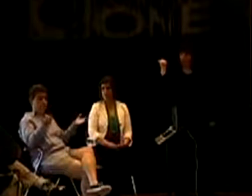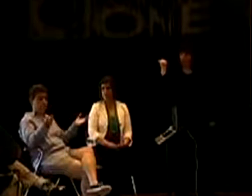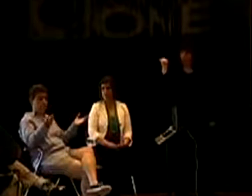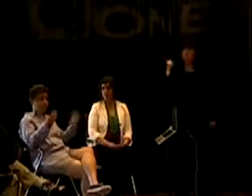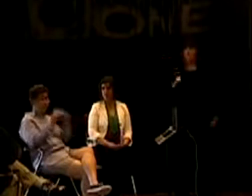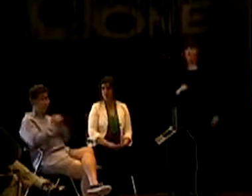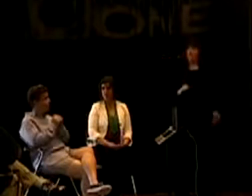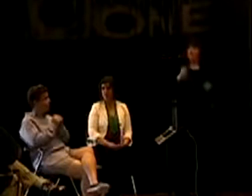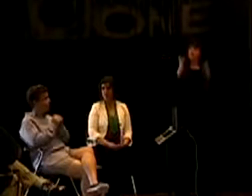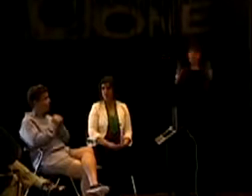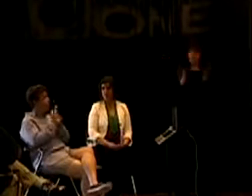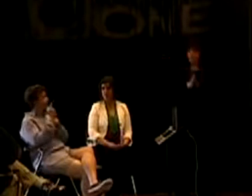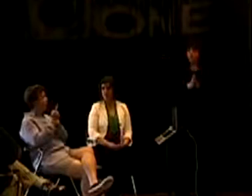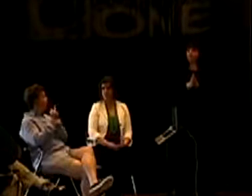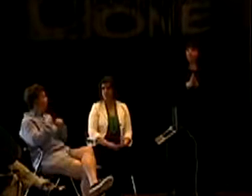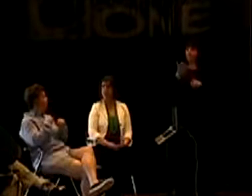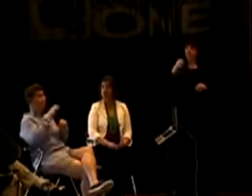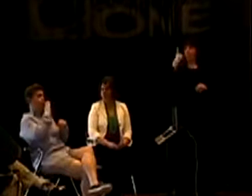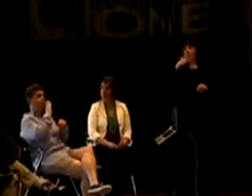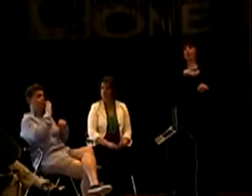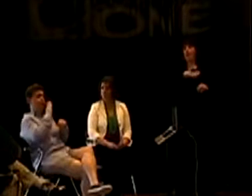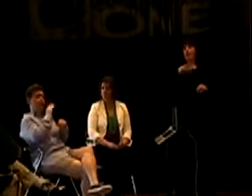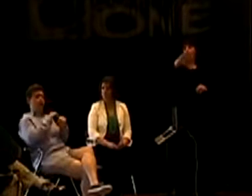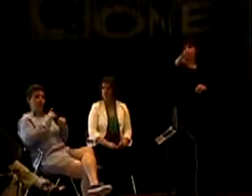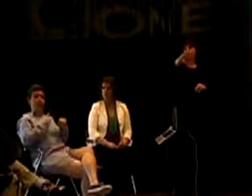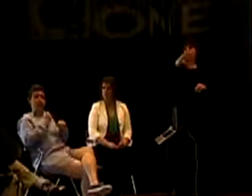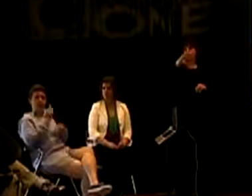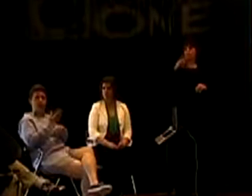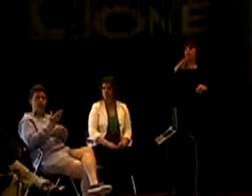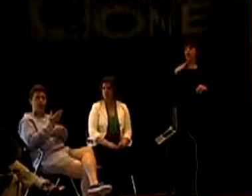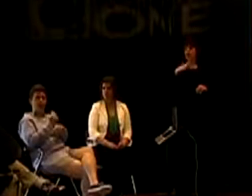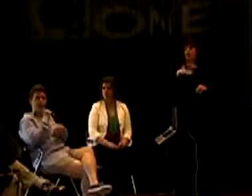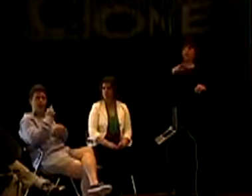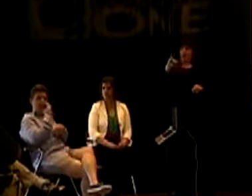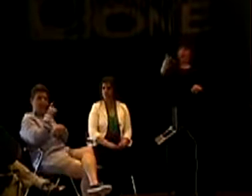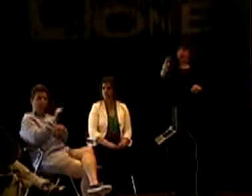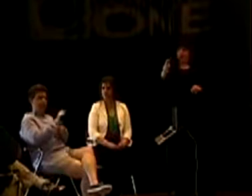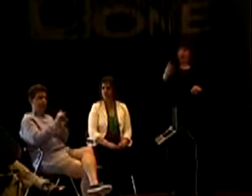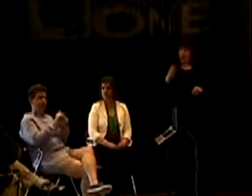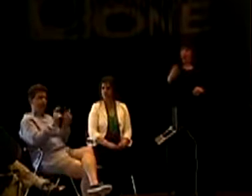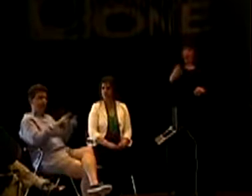from whom the organization can become a bit better. So that's one of my frustrations.